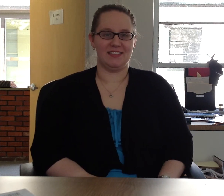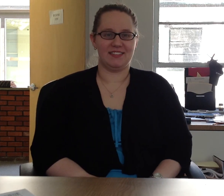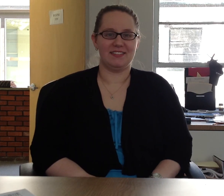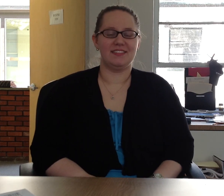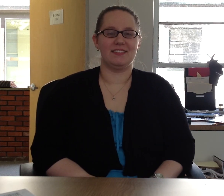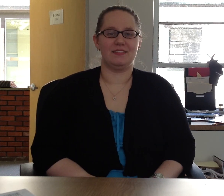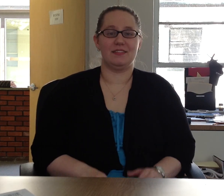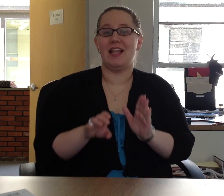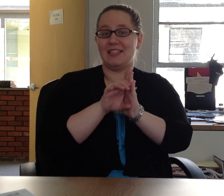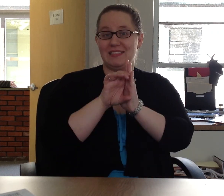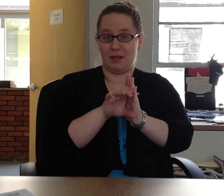Examples are